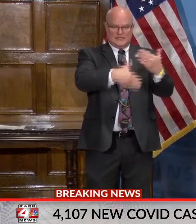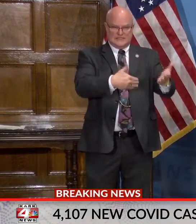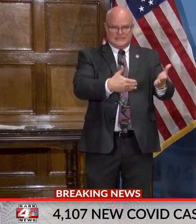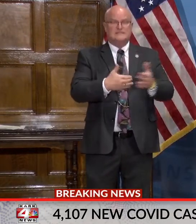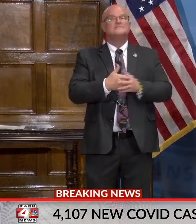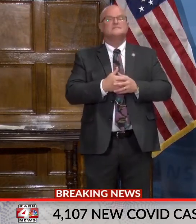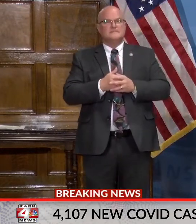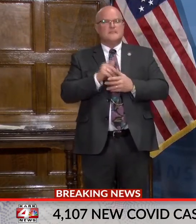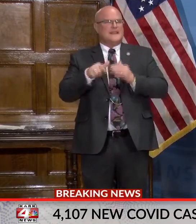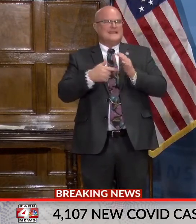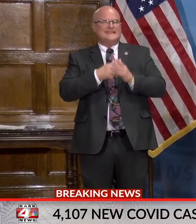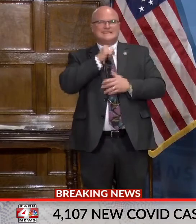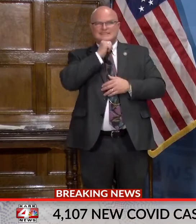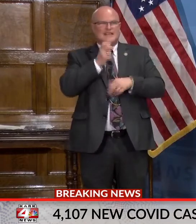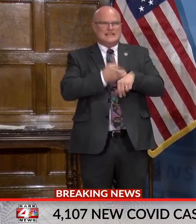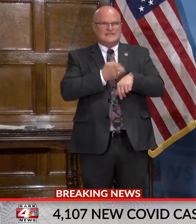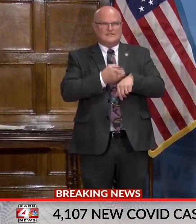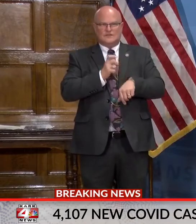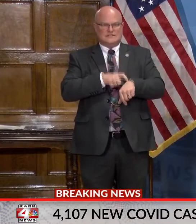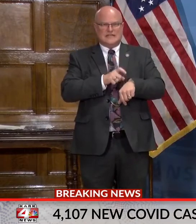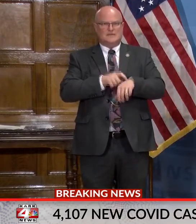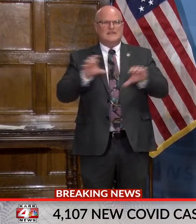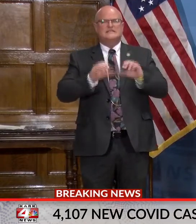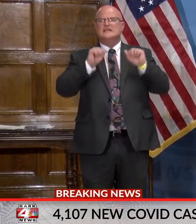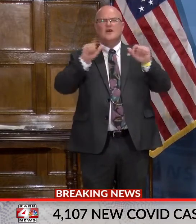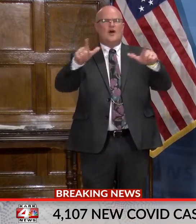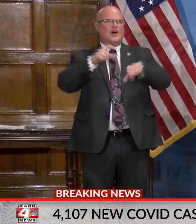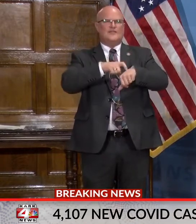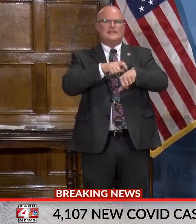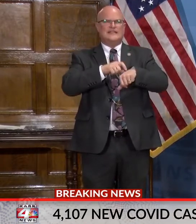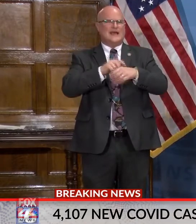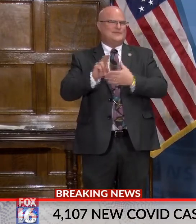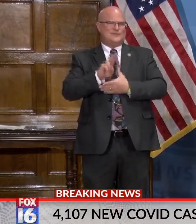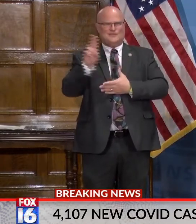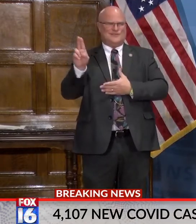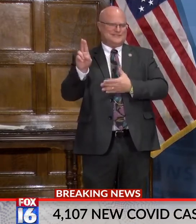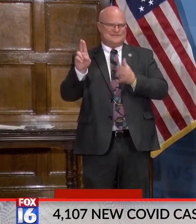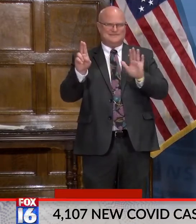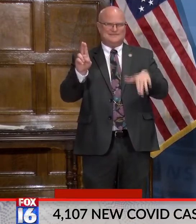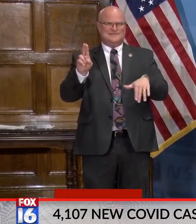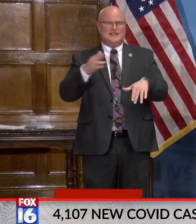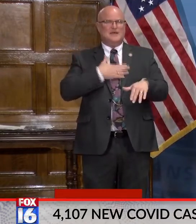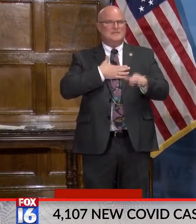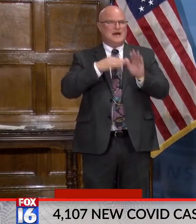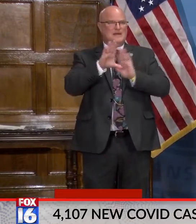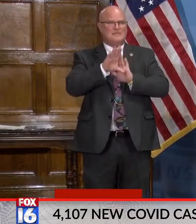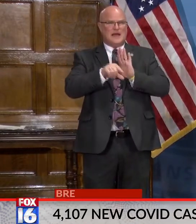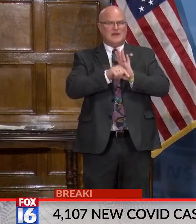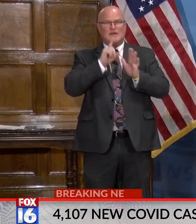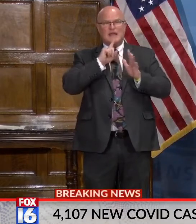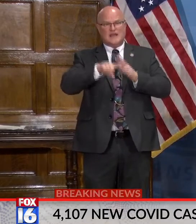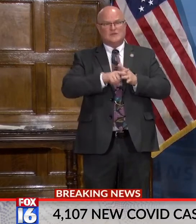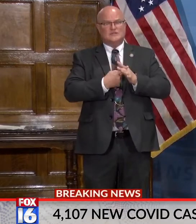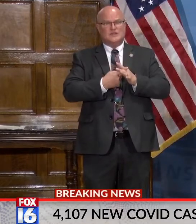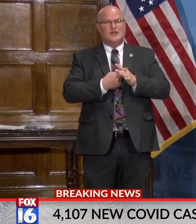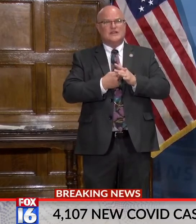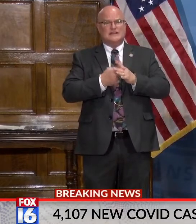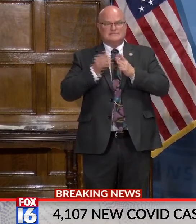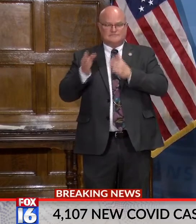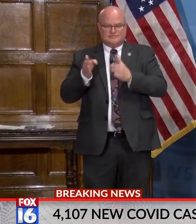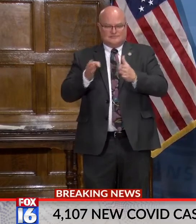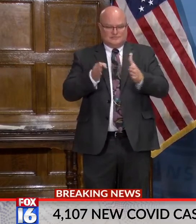sequencing these is not a difficult task. This is done all the time at the university, and my background actually started in sequencing these types